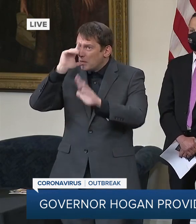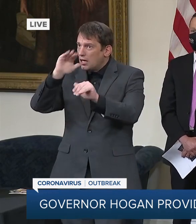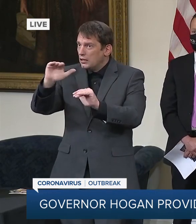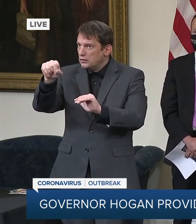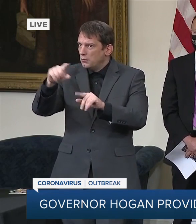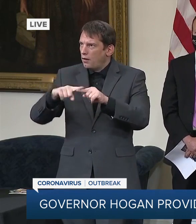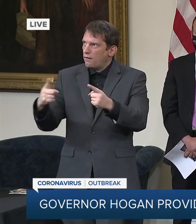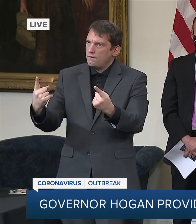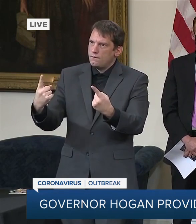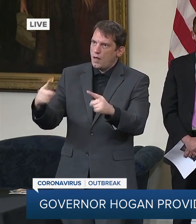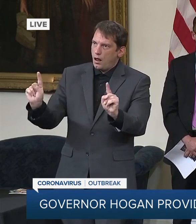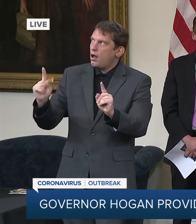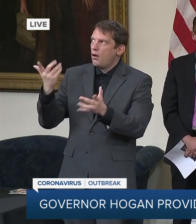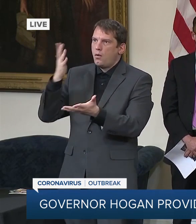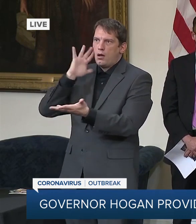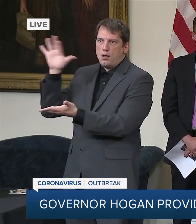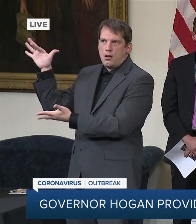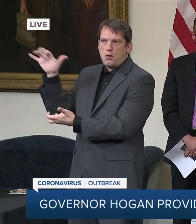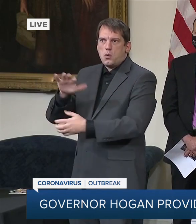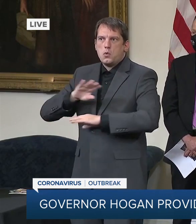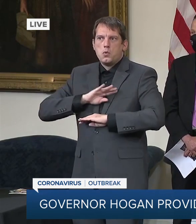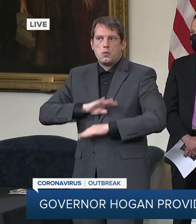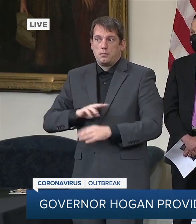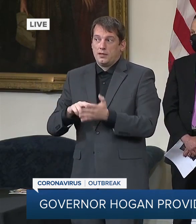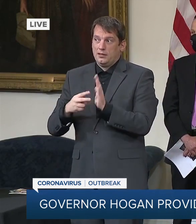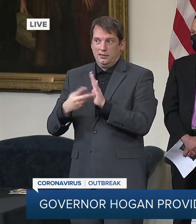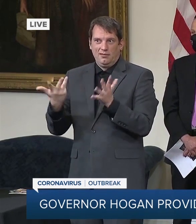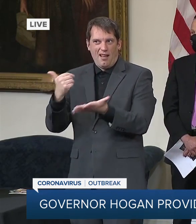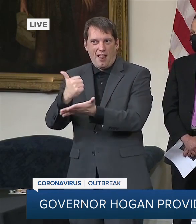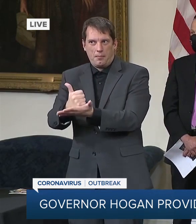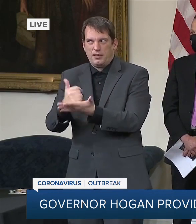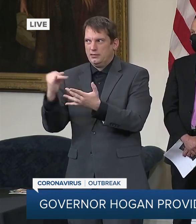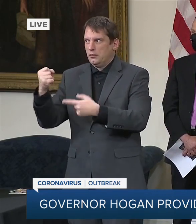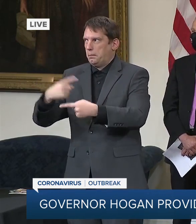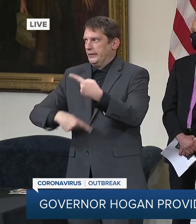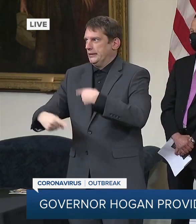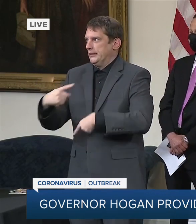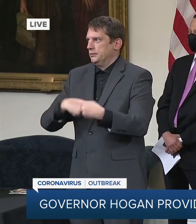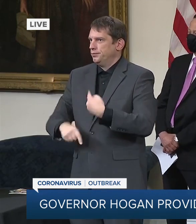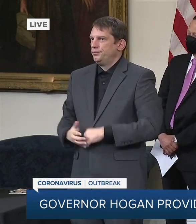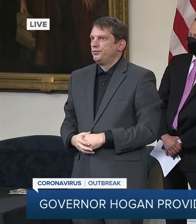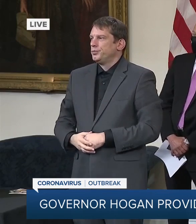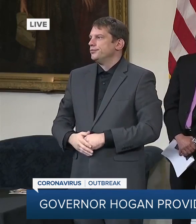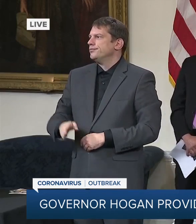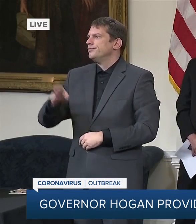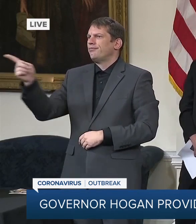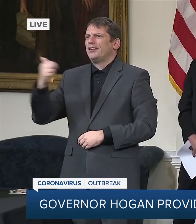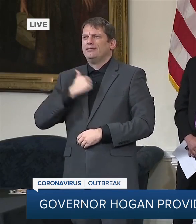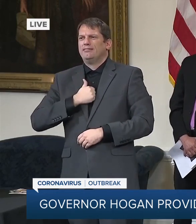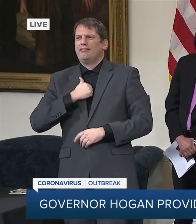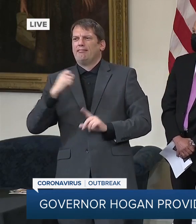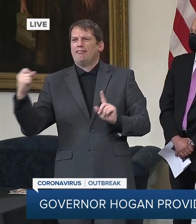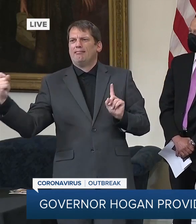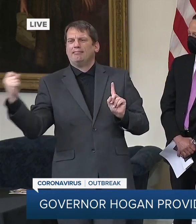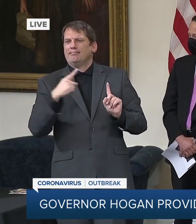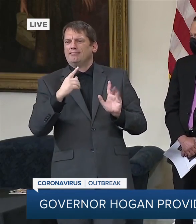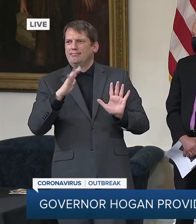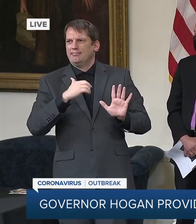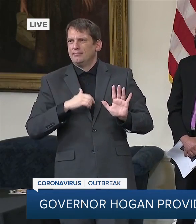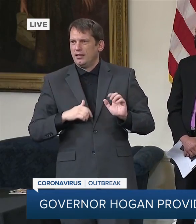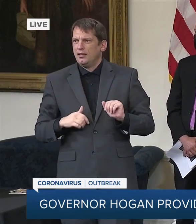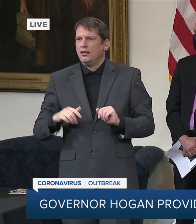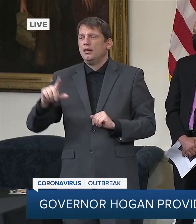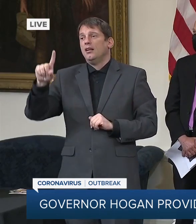and it just means more help is on the way. Brad, I'm sorry. All right. So, $180 million going out